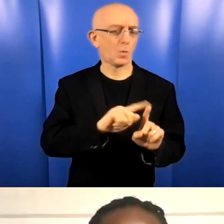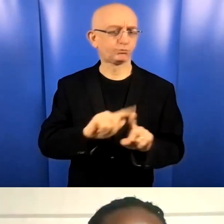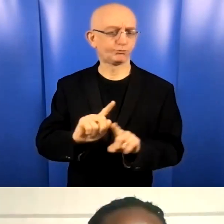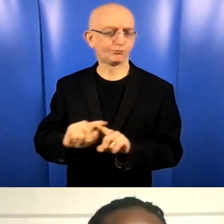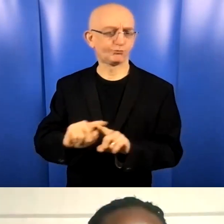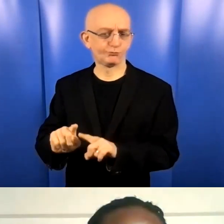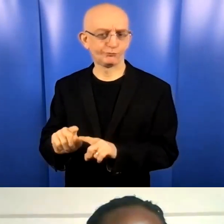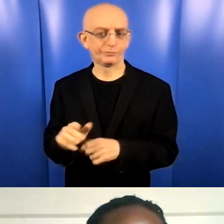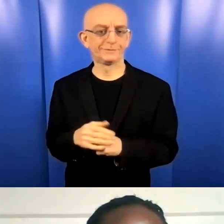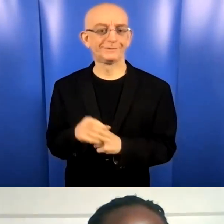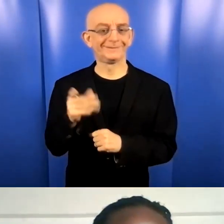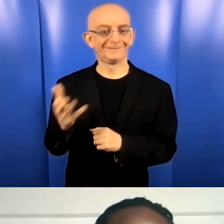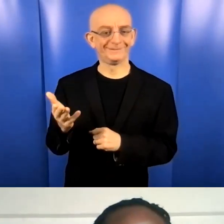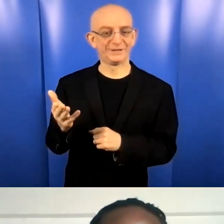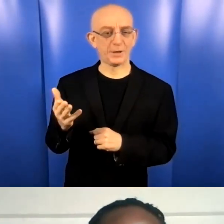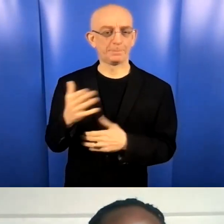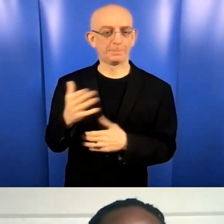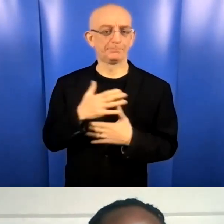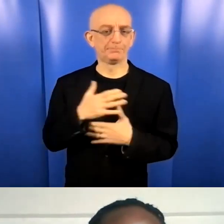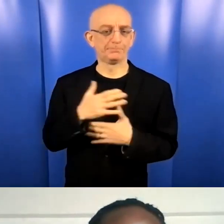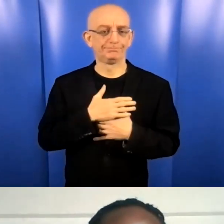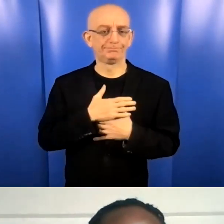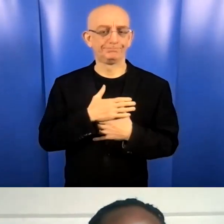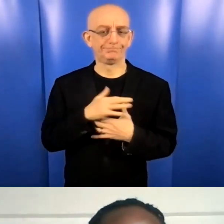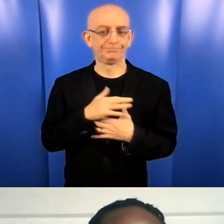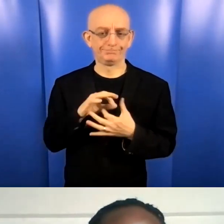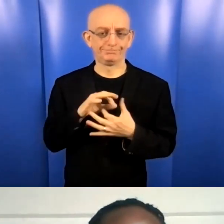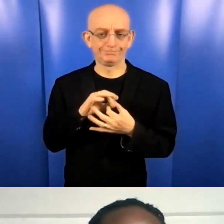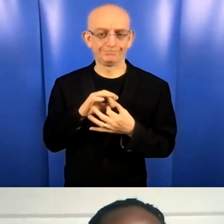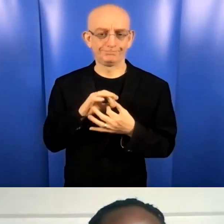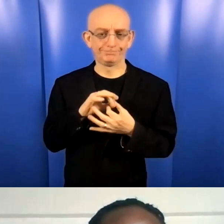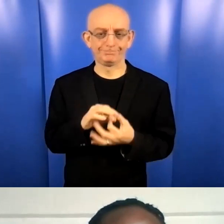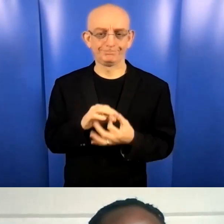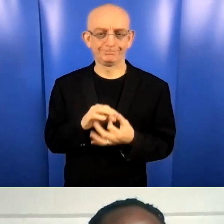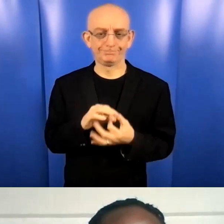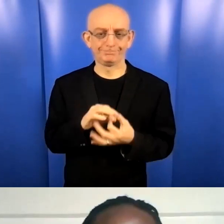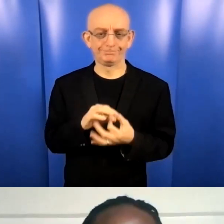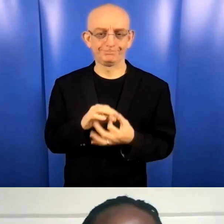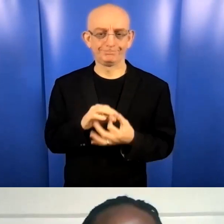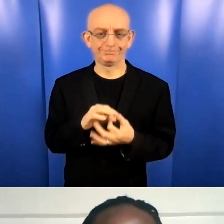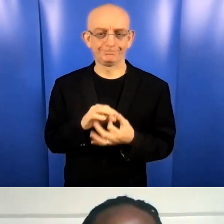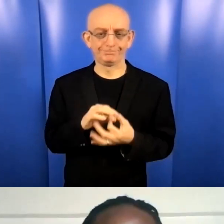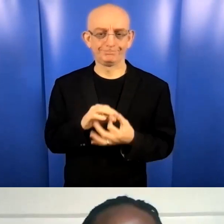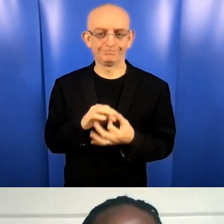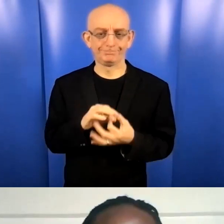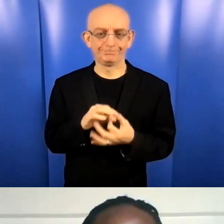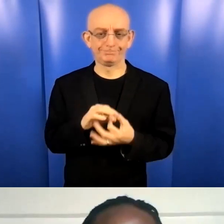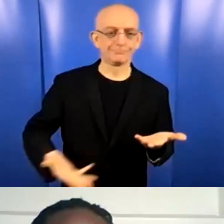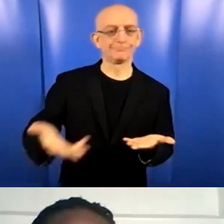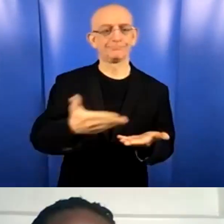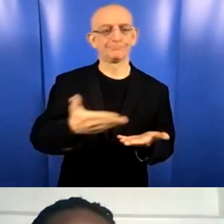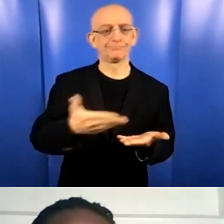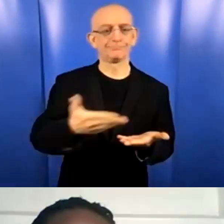with disabilities, and encouraging sustainable systems to facilitate a more inclusive